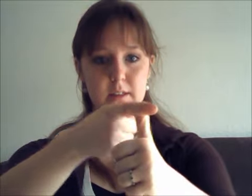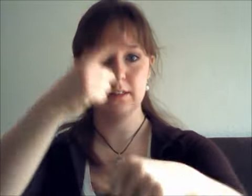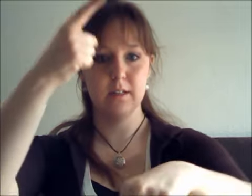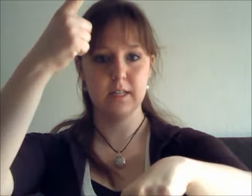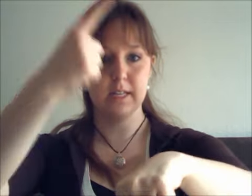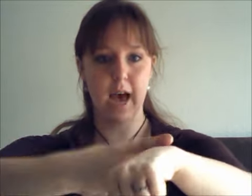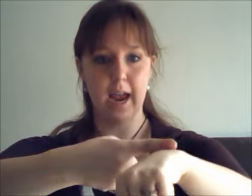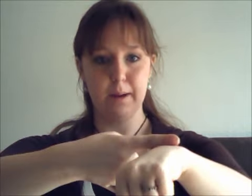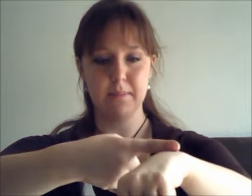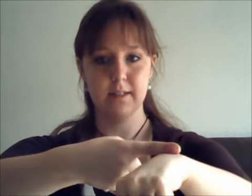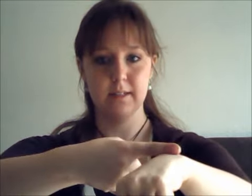time